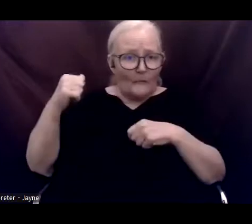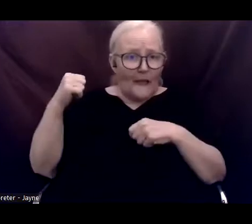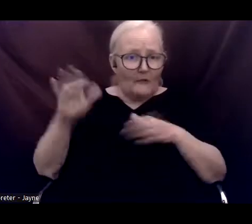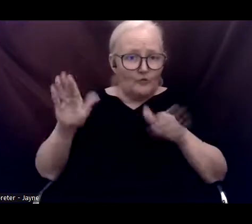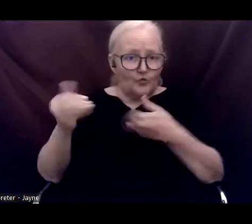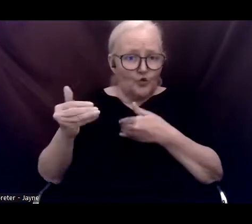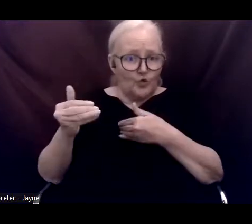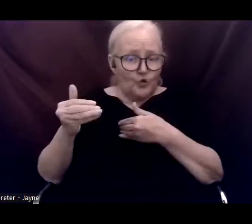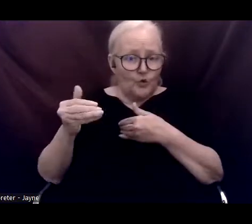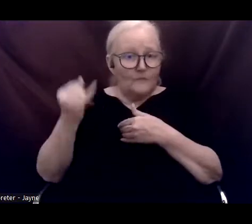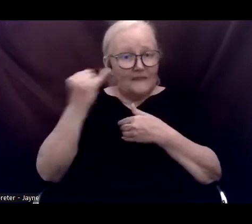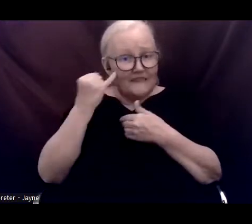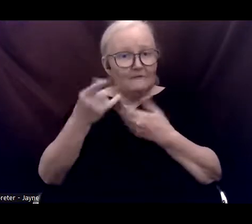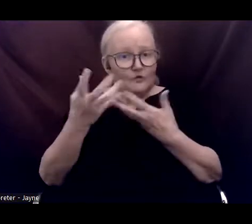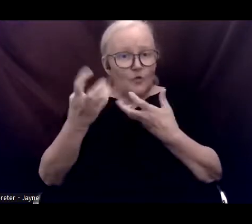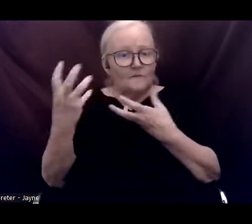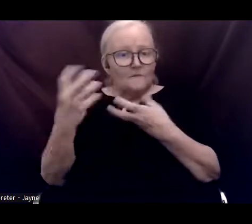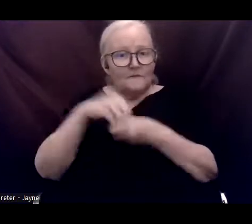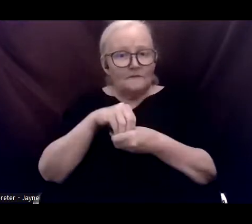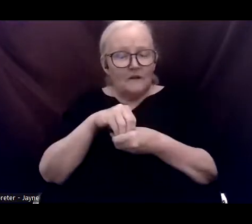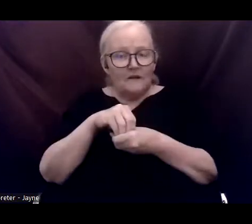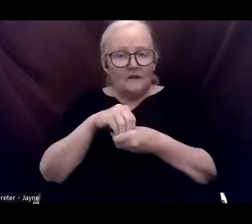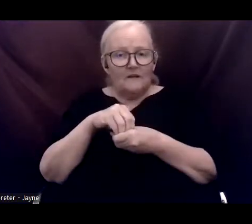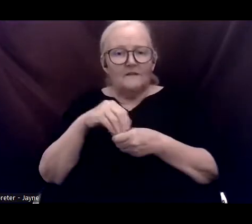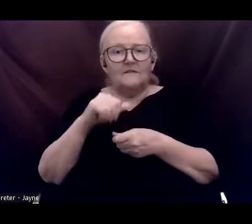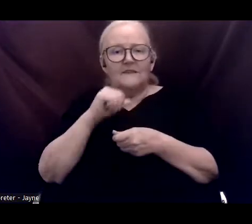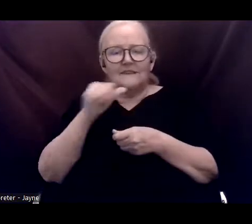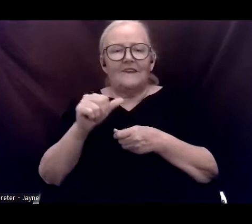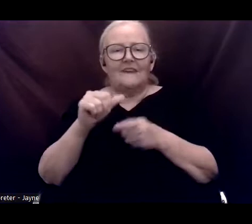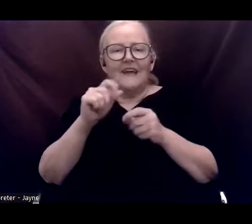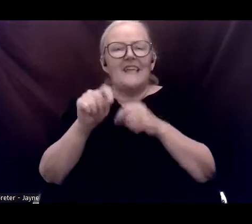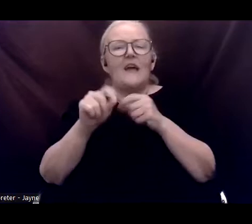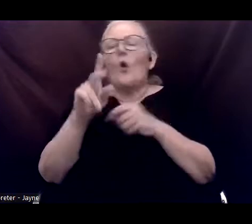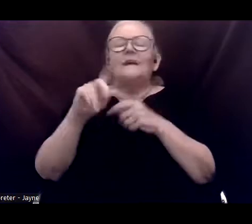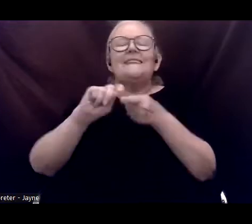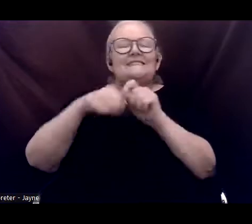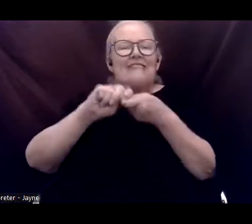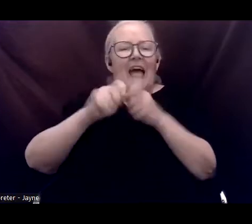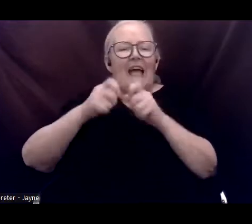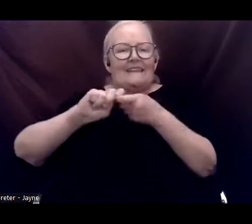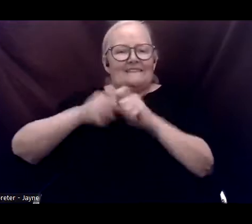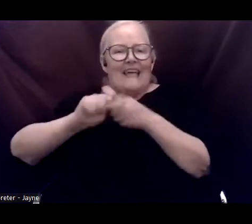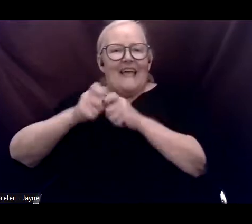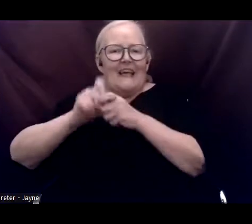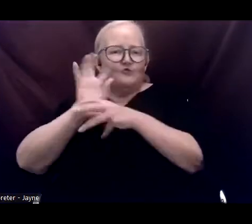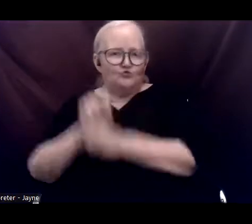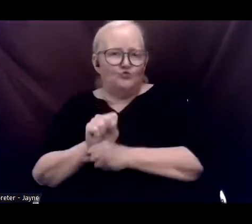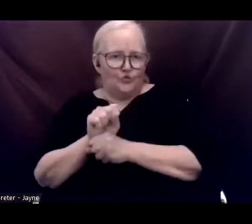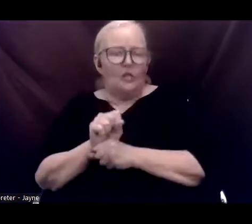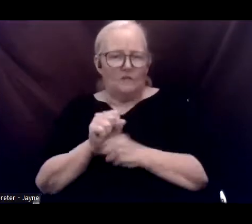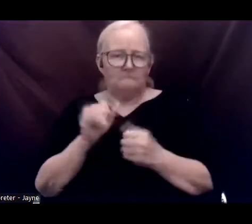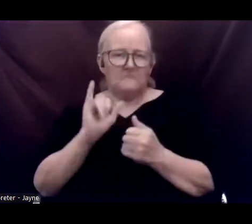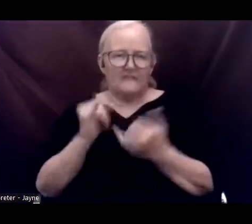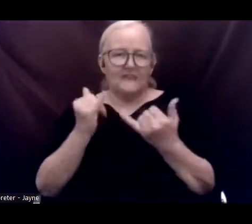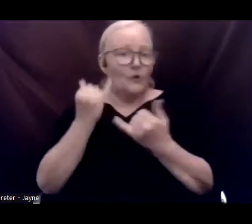you would like to participate in our knot tying ritual. That's part of what we're doing here next. So if you